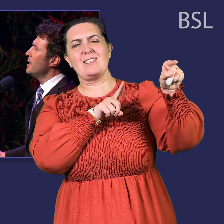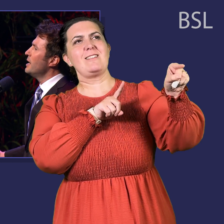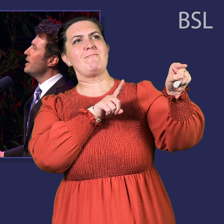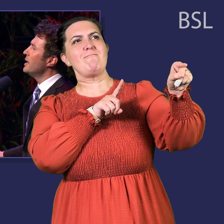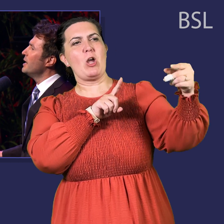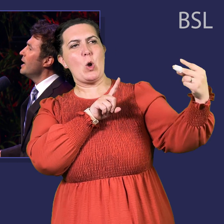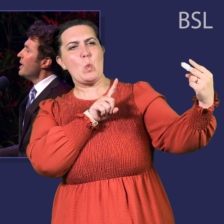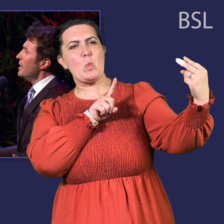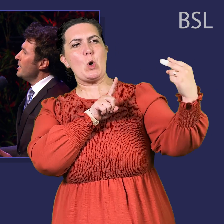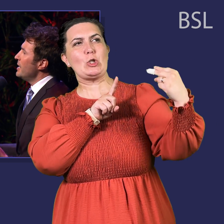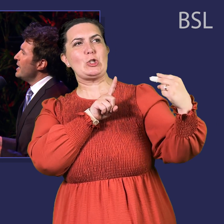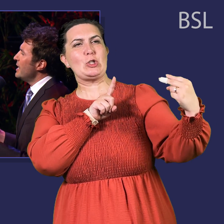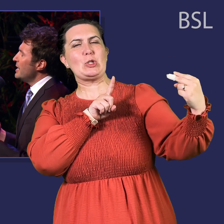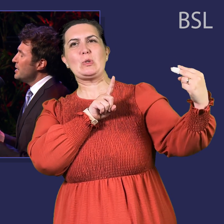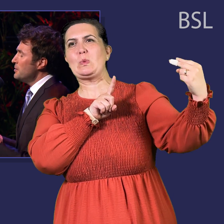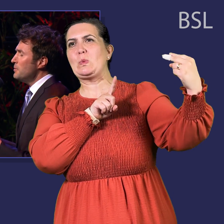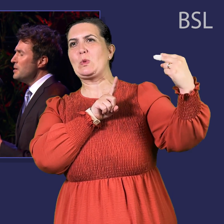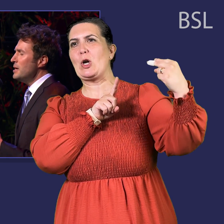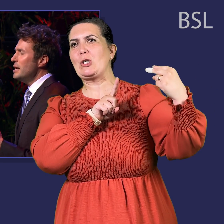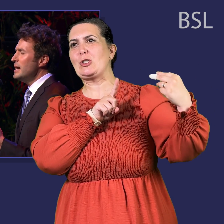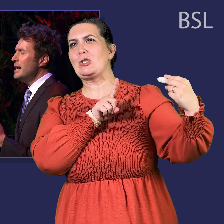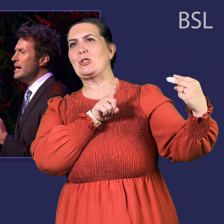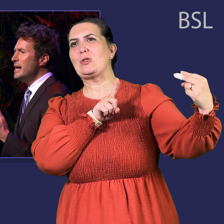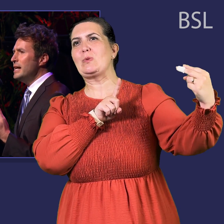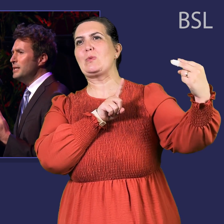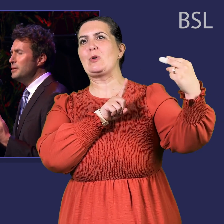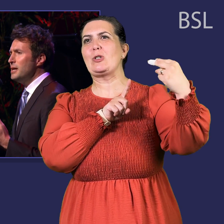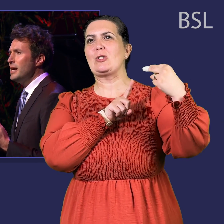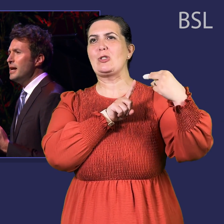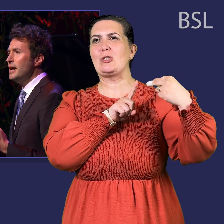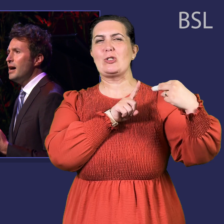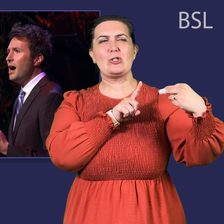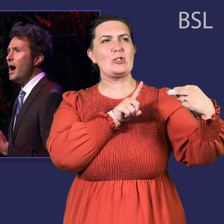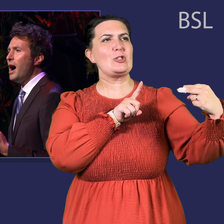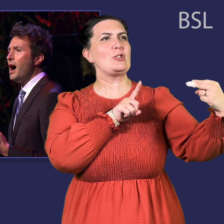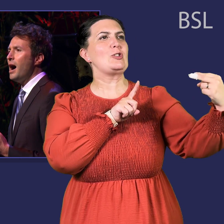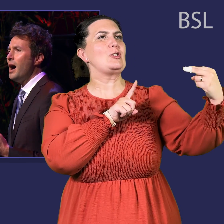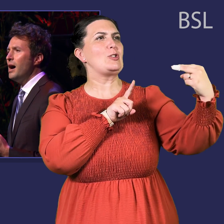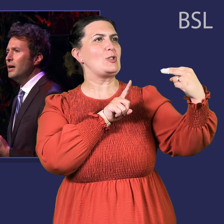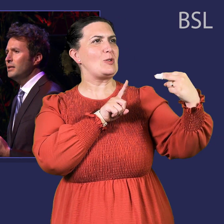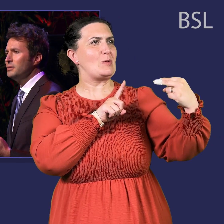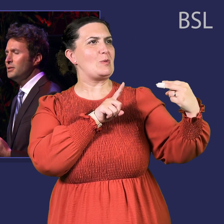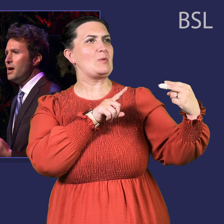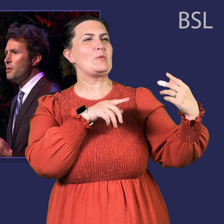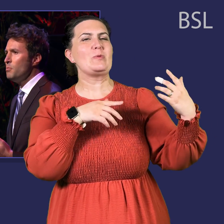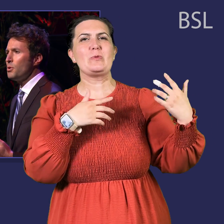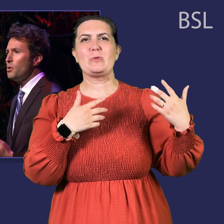Invidia.